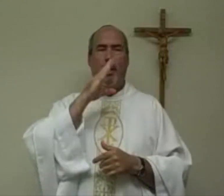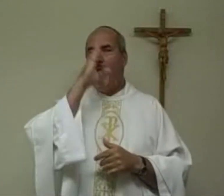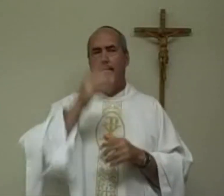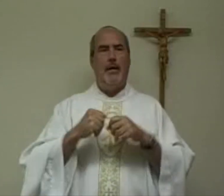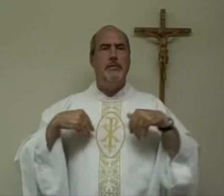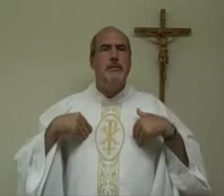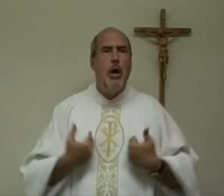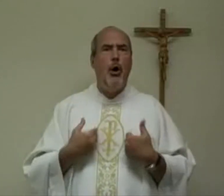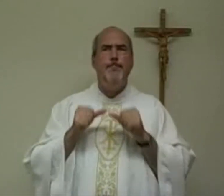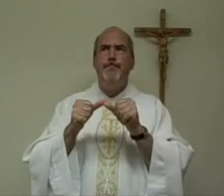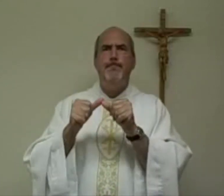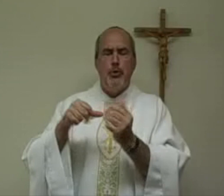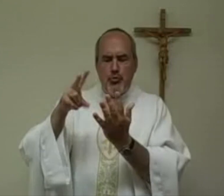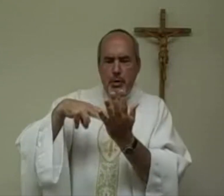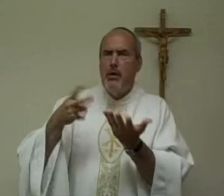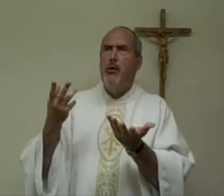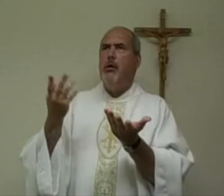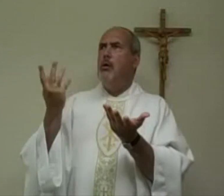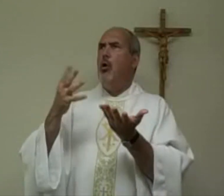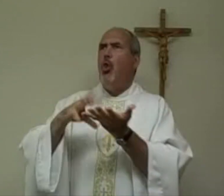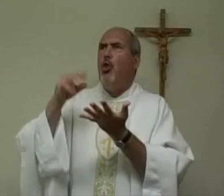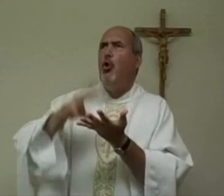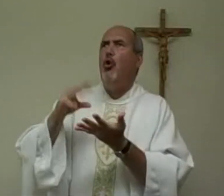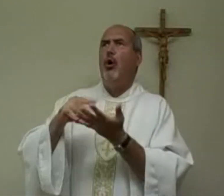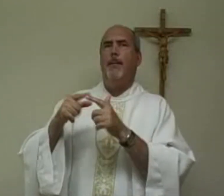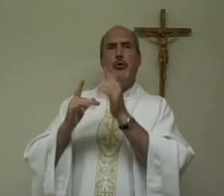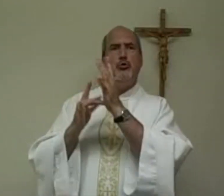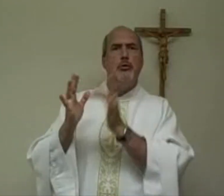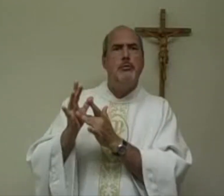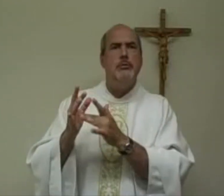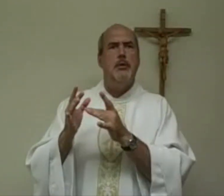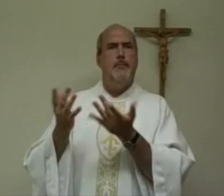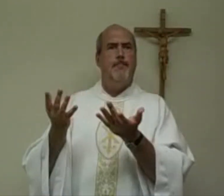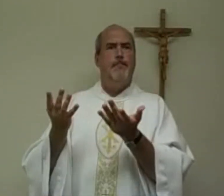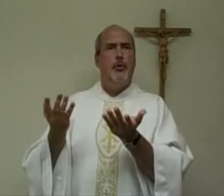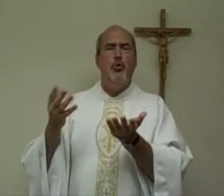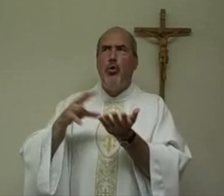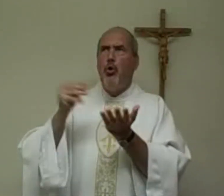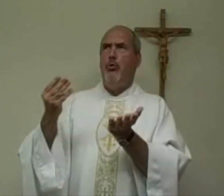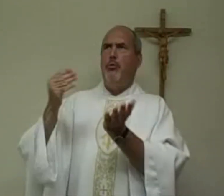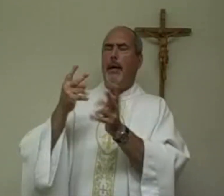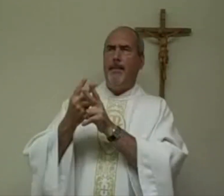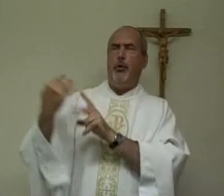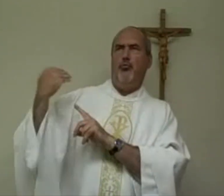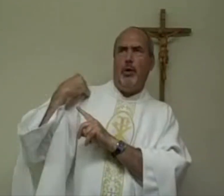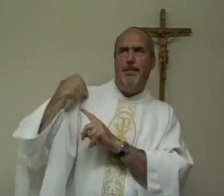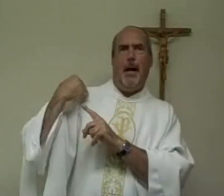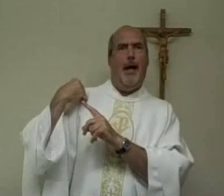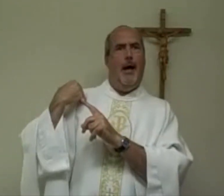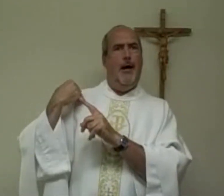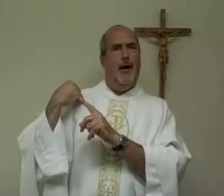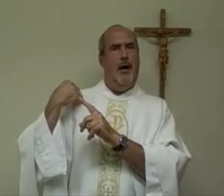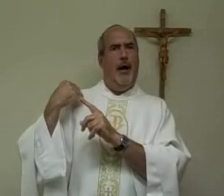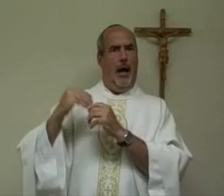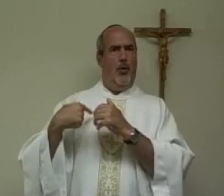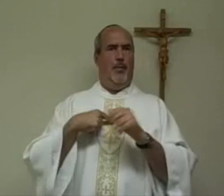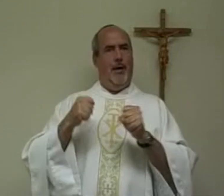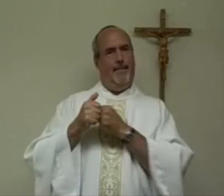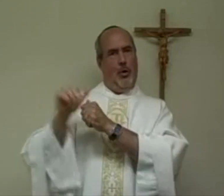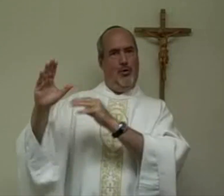we love Jesus, we will never grow tired of reading or learning about him. And that will keep reminding